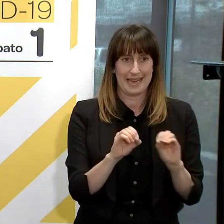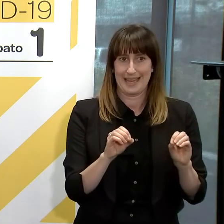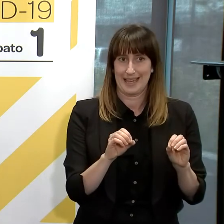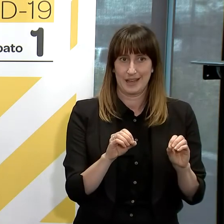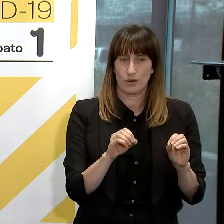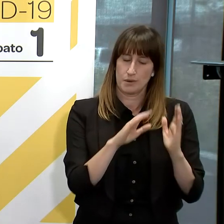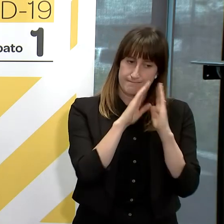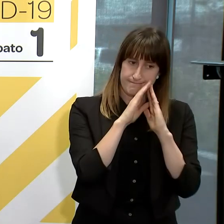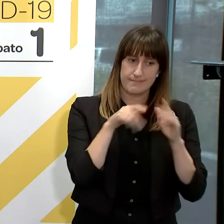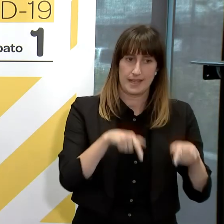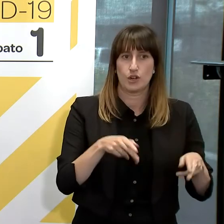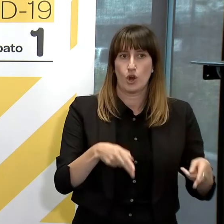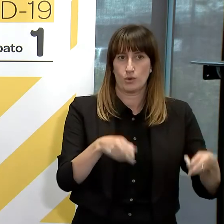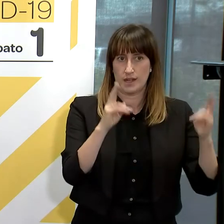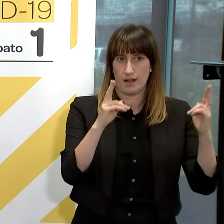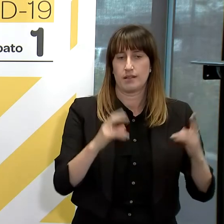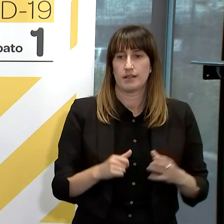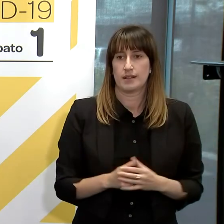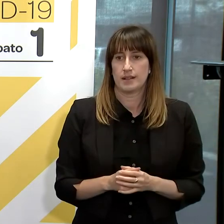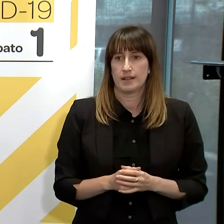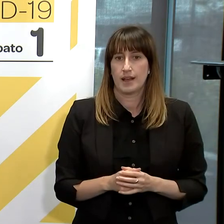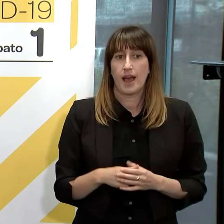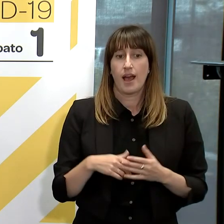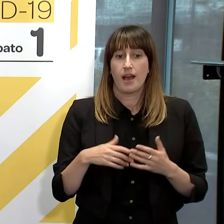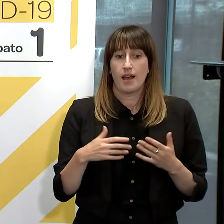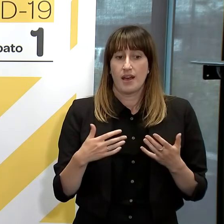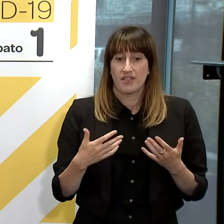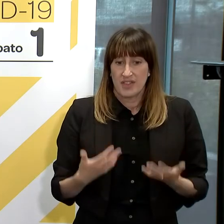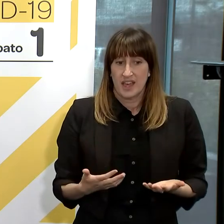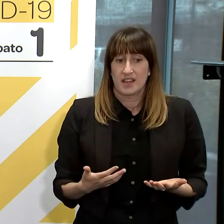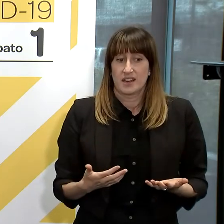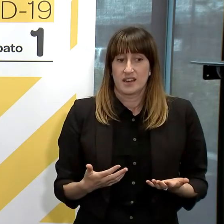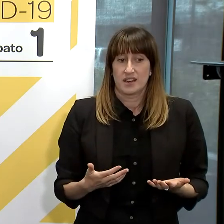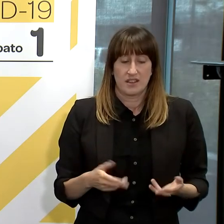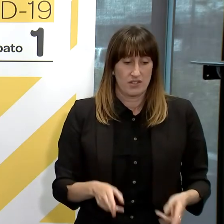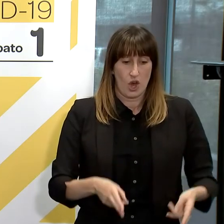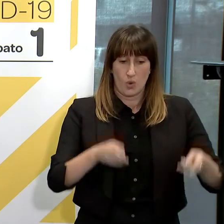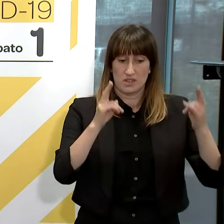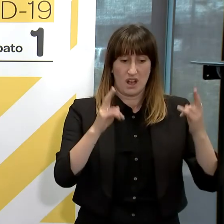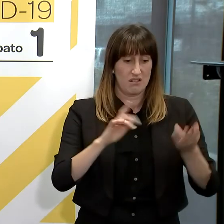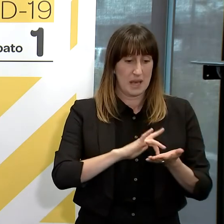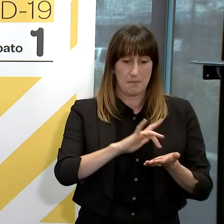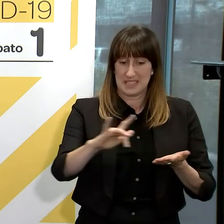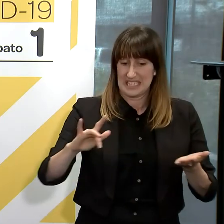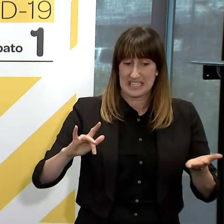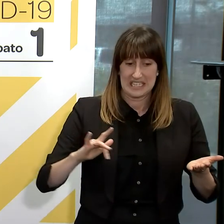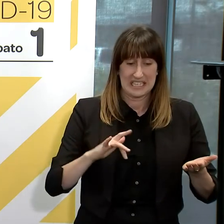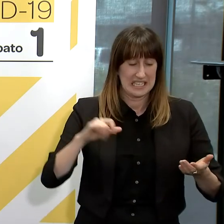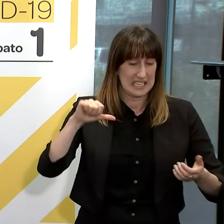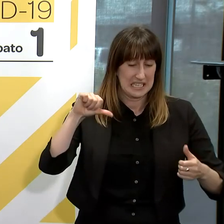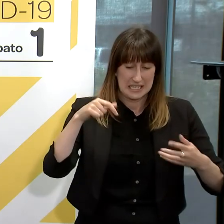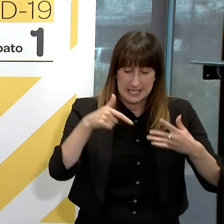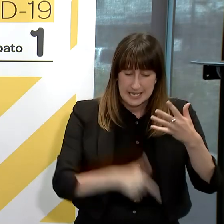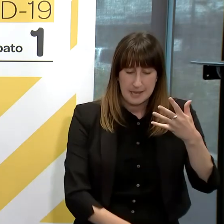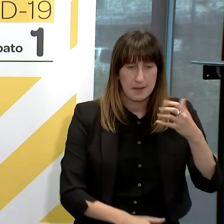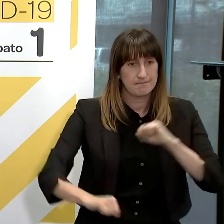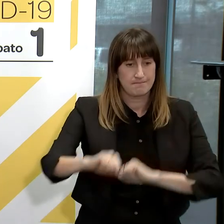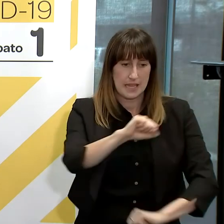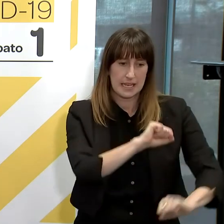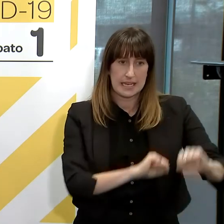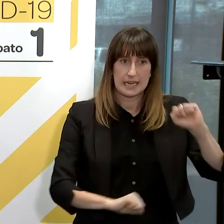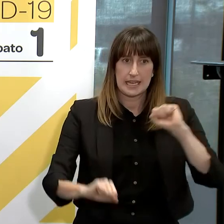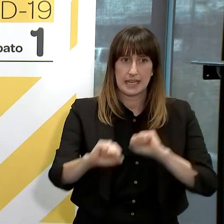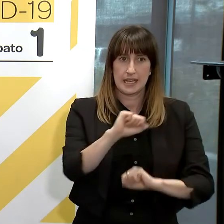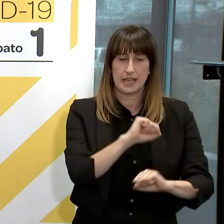final tranche to leave the Pullman, and then it will be completely empty. We'll undergo a deep clean, and that will